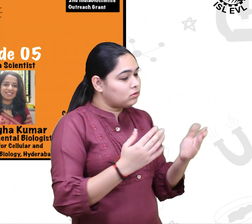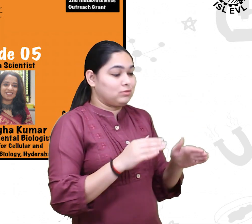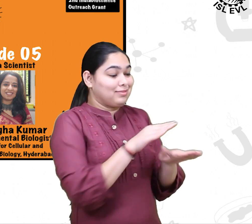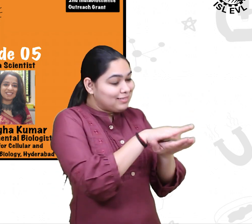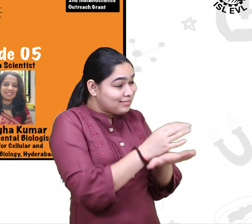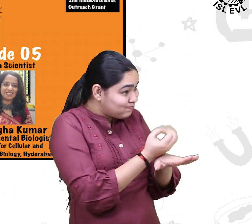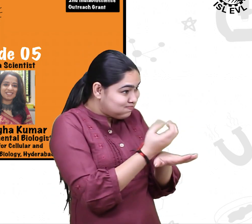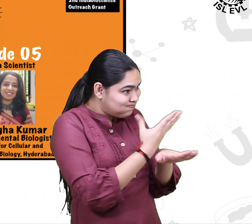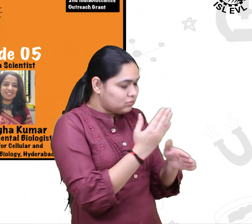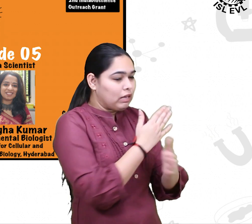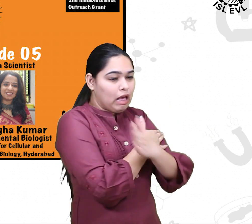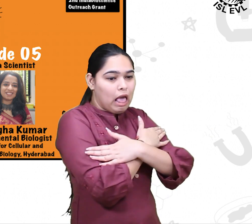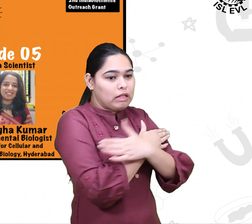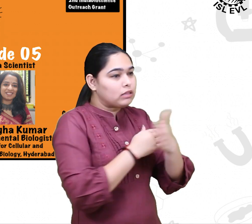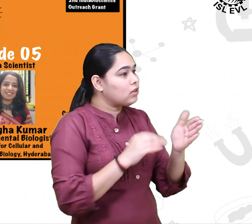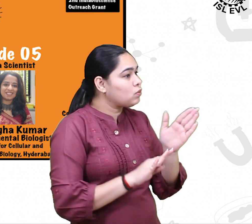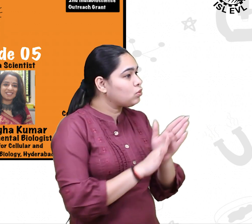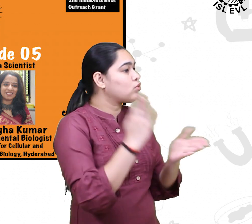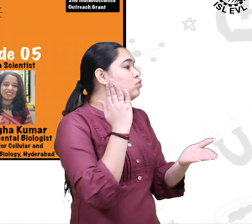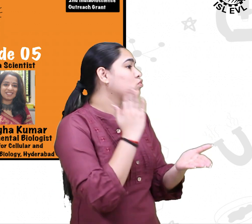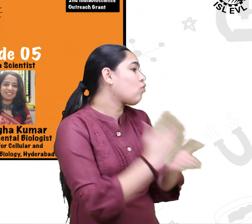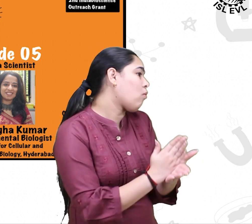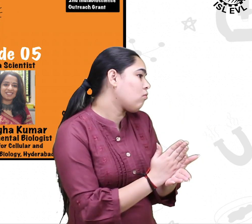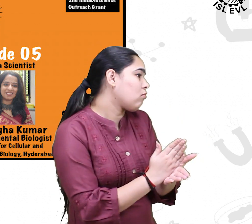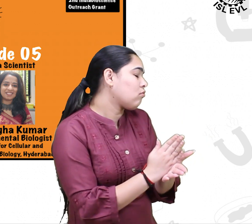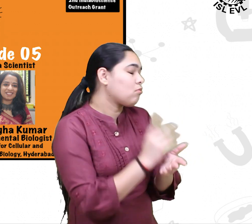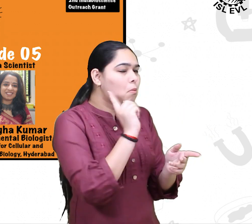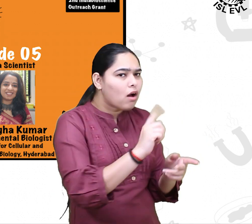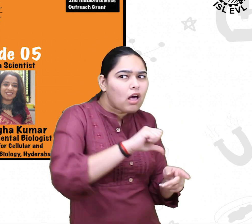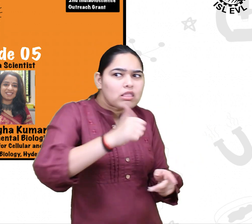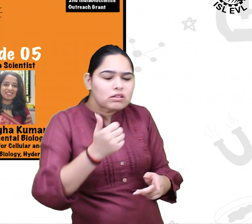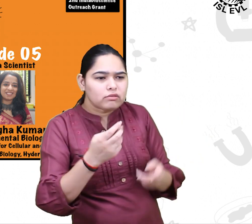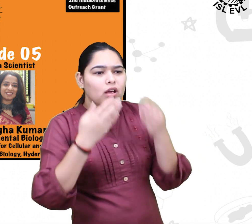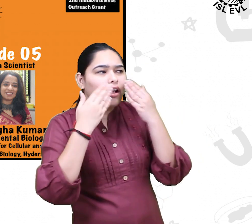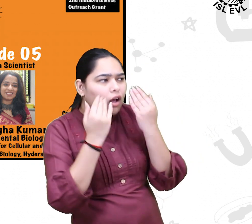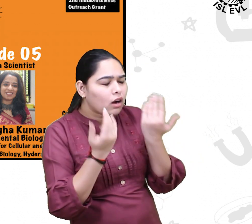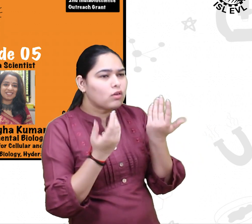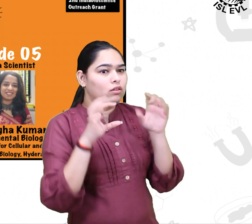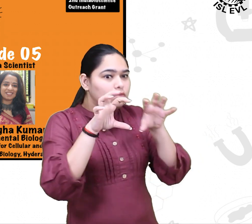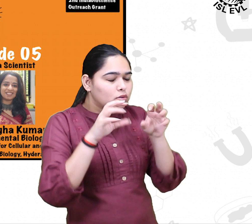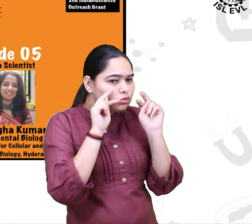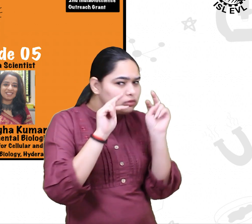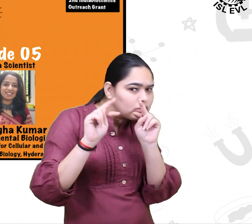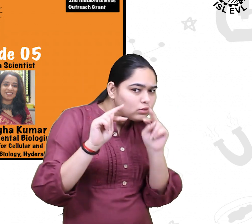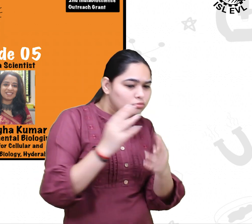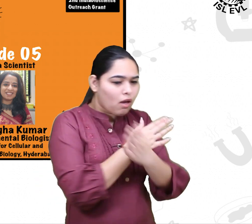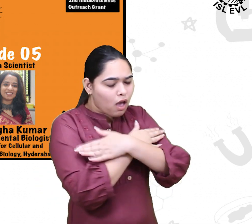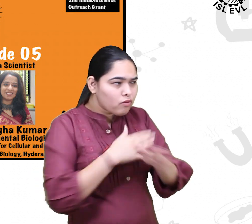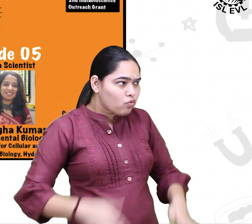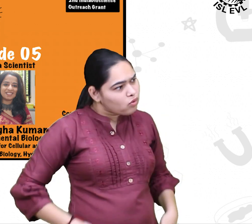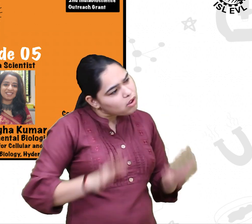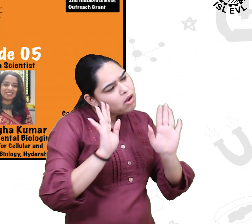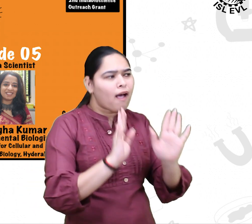why the whales don't develop the limbs. But if you look at a cat or a dog, they have fully formed limbs,